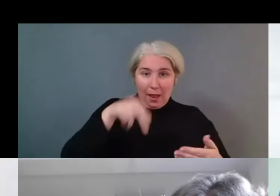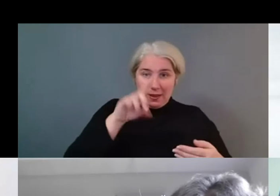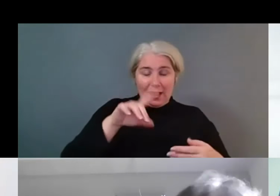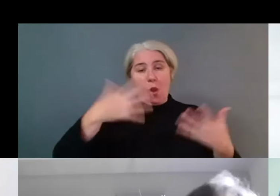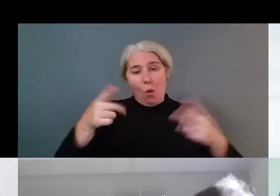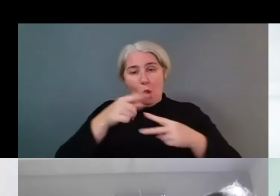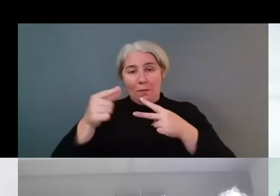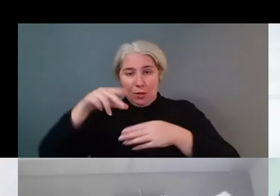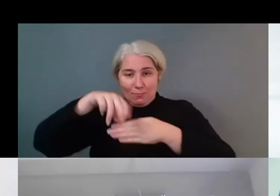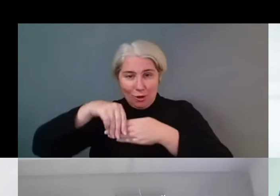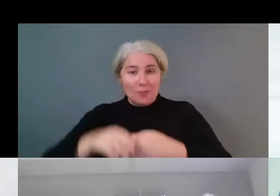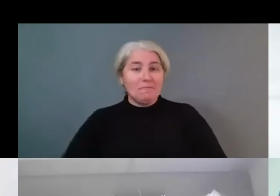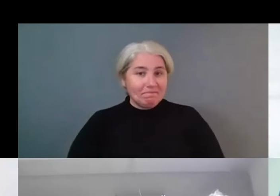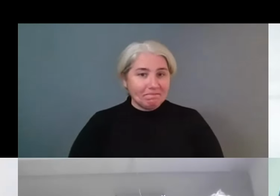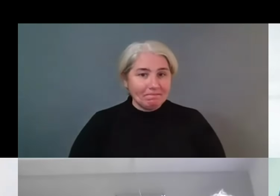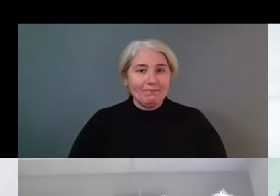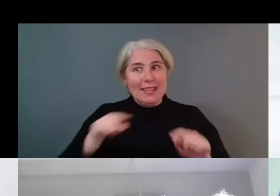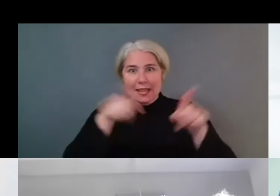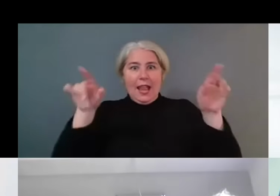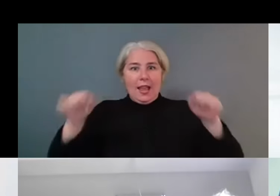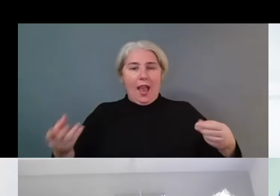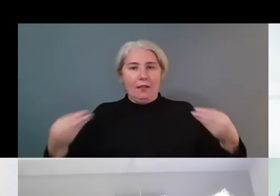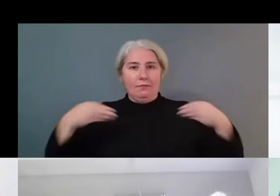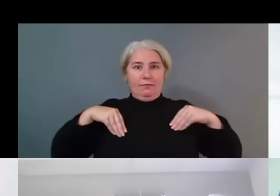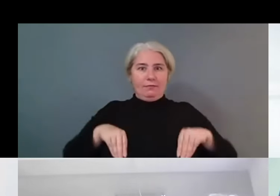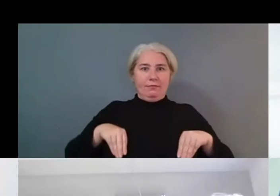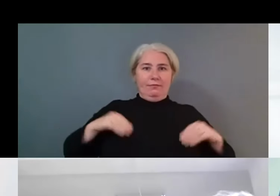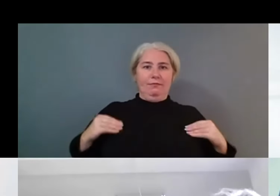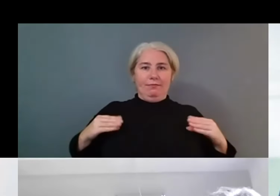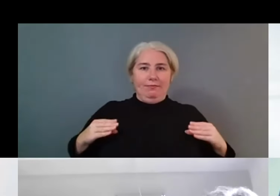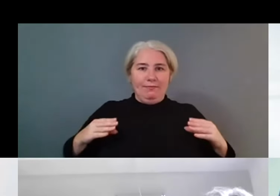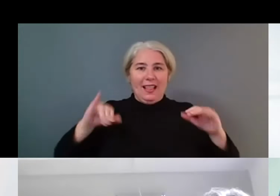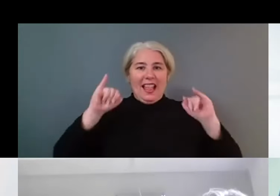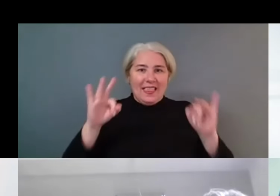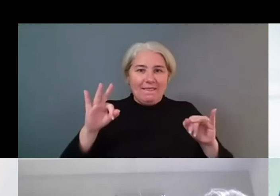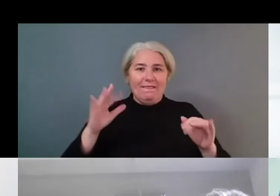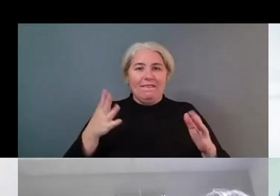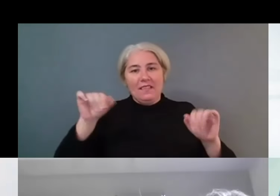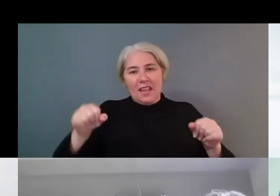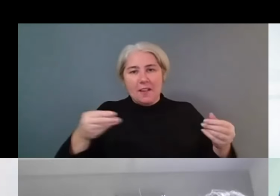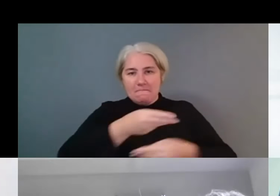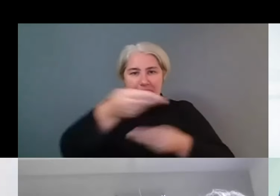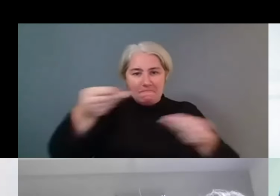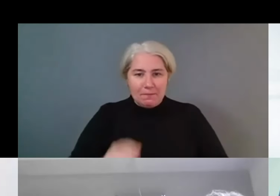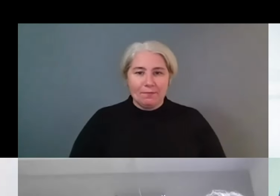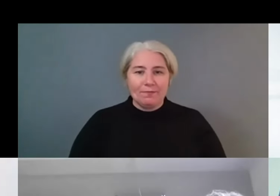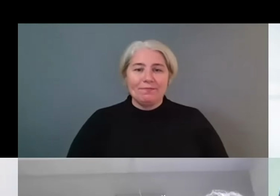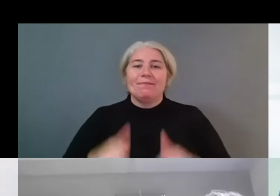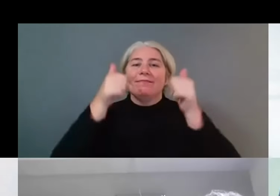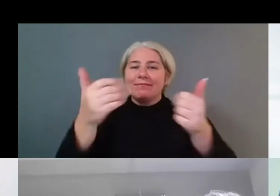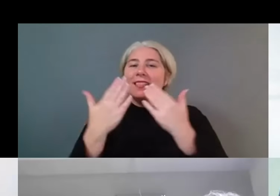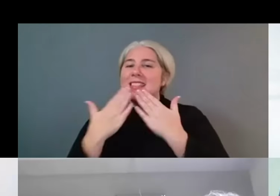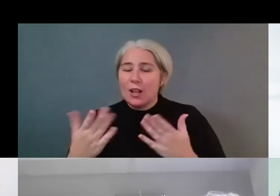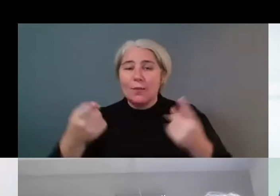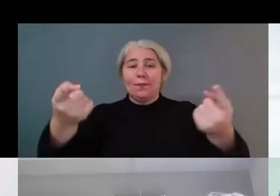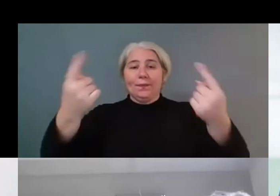Radosh. And then we'll move to the next question raised by Edmore. And